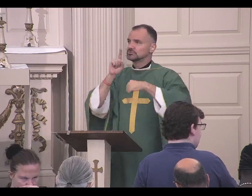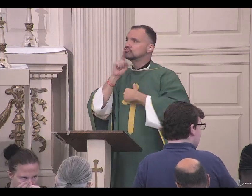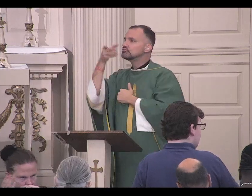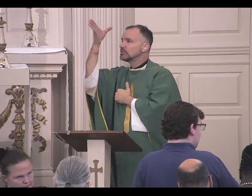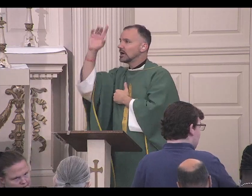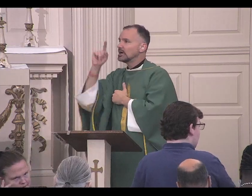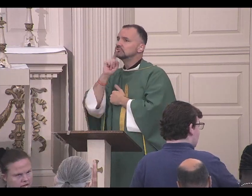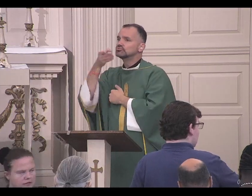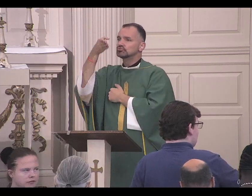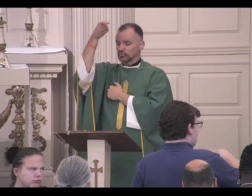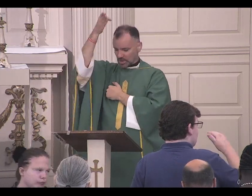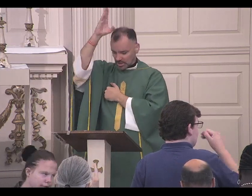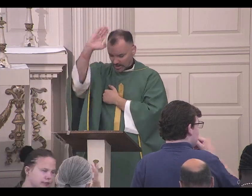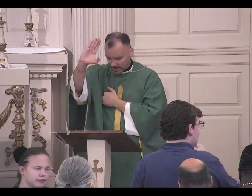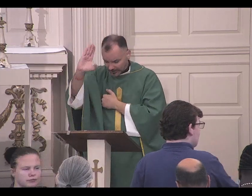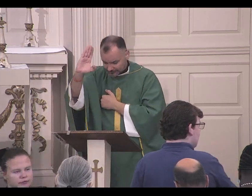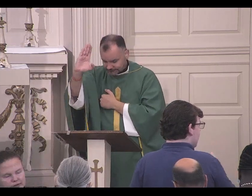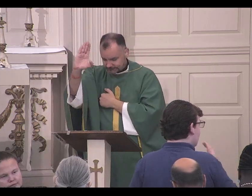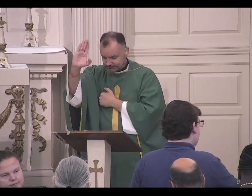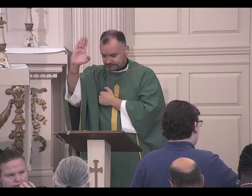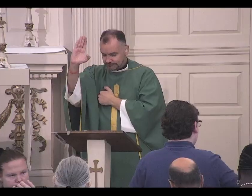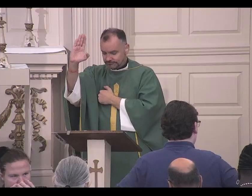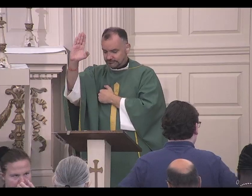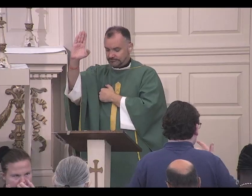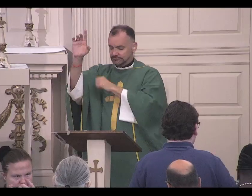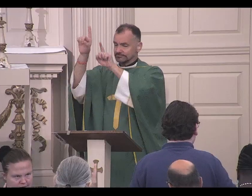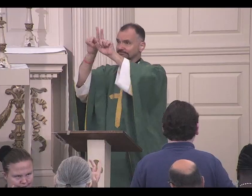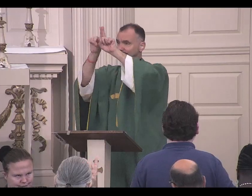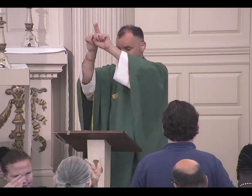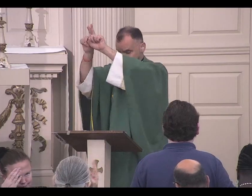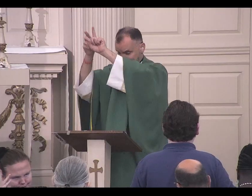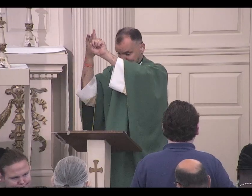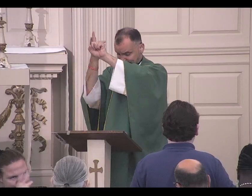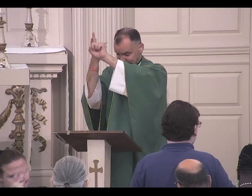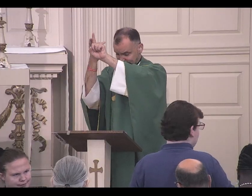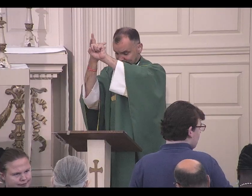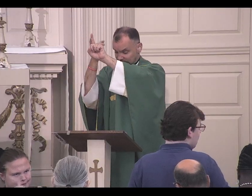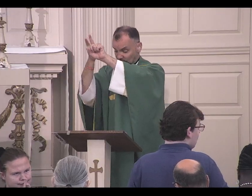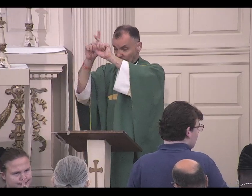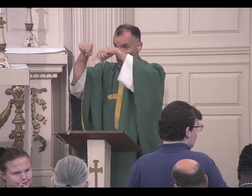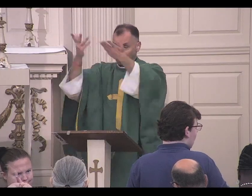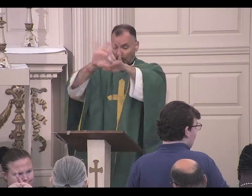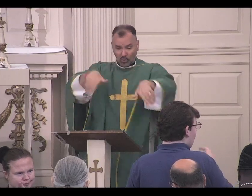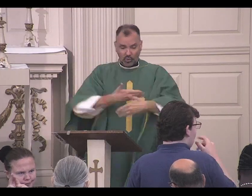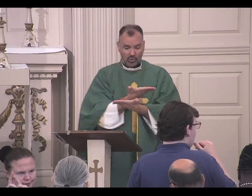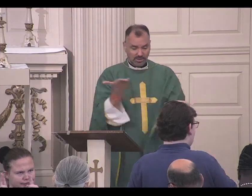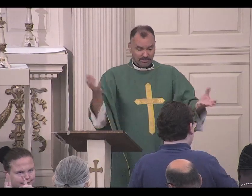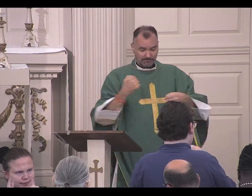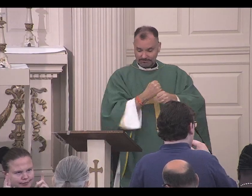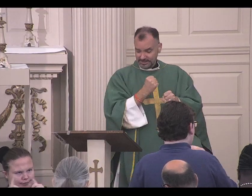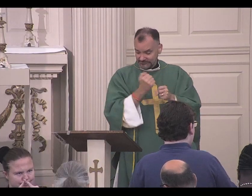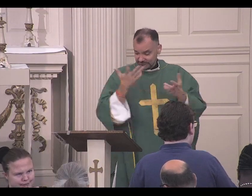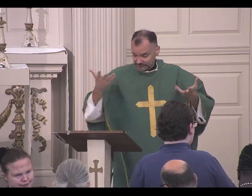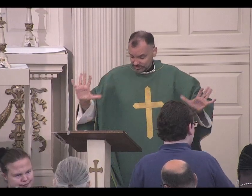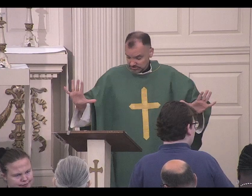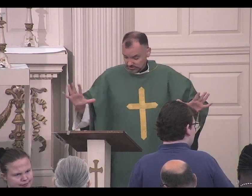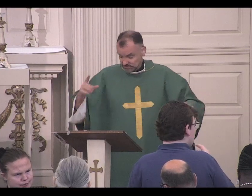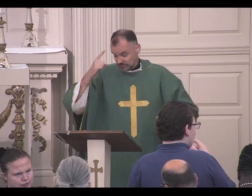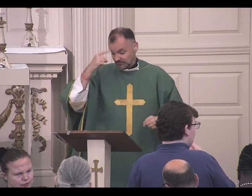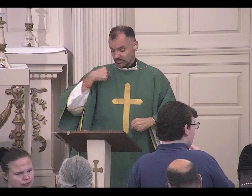our salvation, he came down from heaven, and by the Holy Spirit was incarnate of the Virgin Mary and became man.